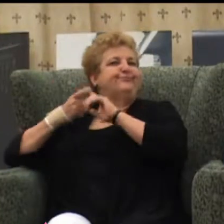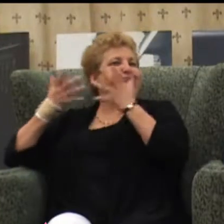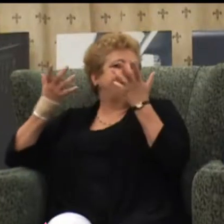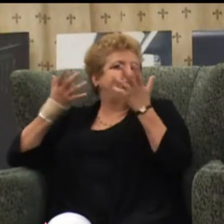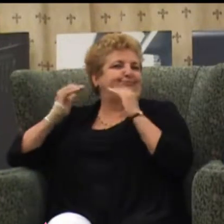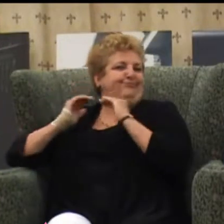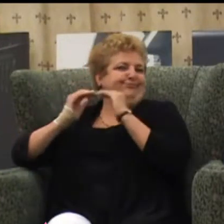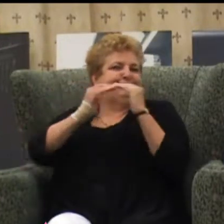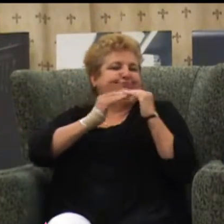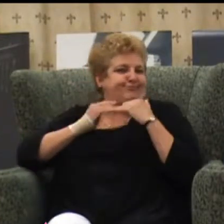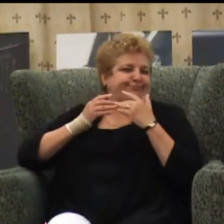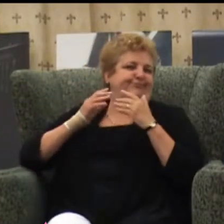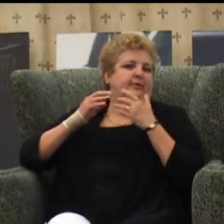You know, a vision for you.